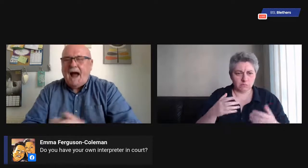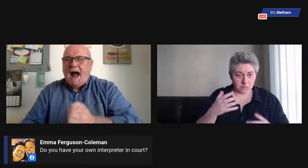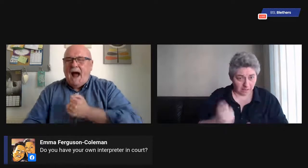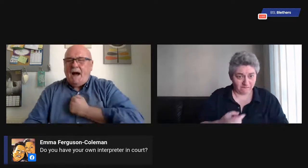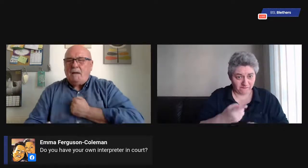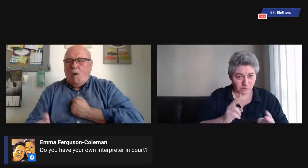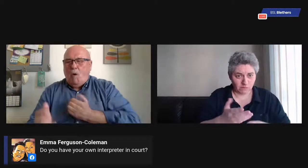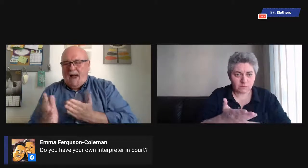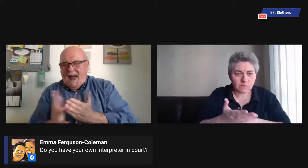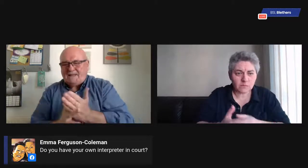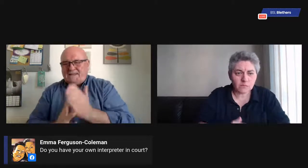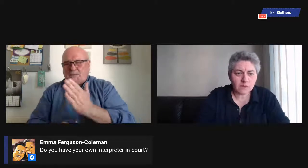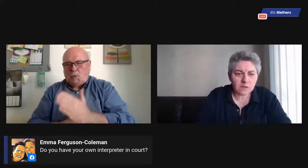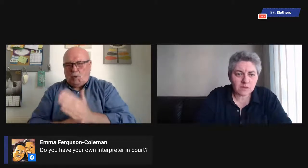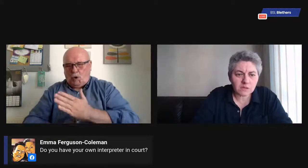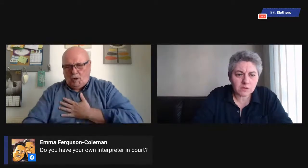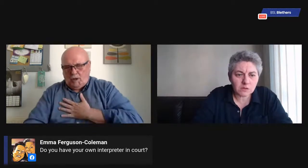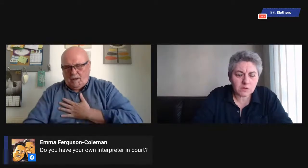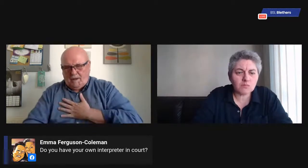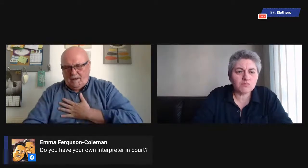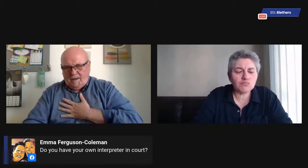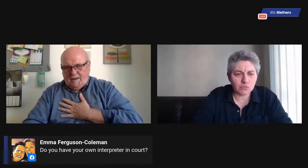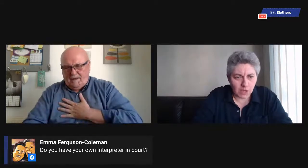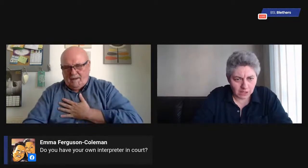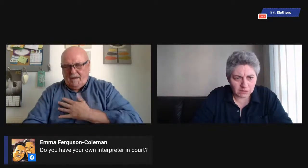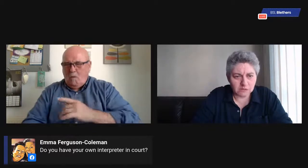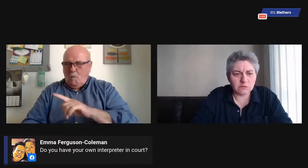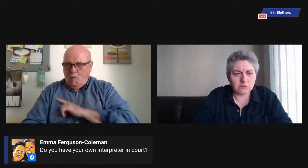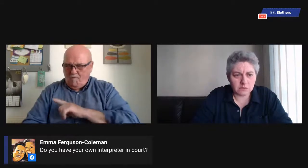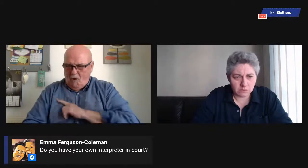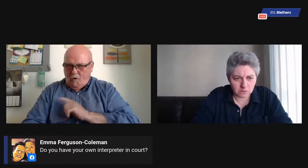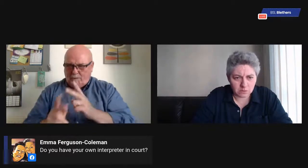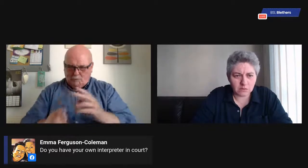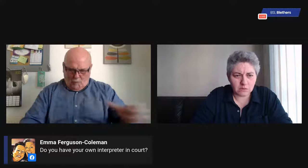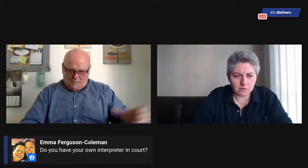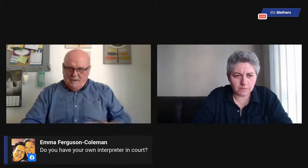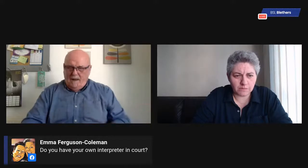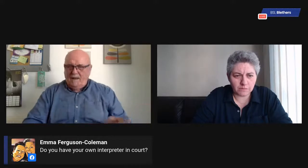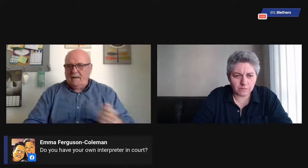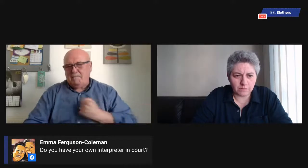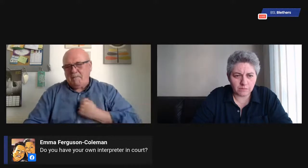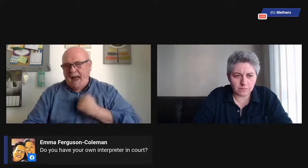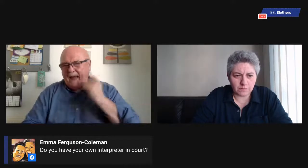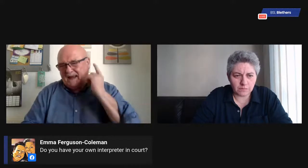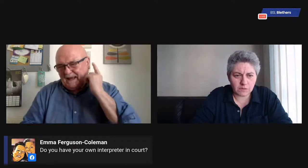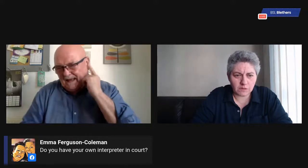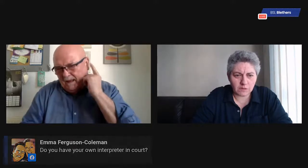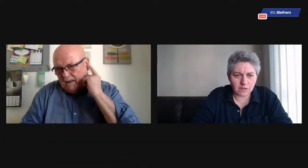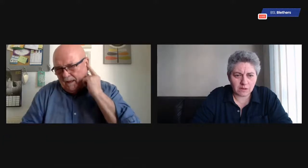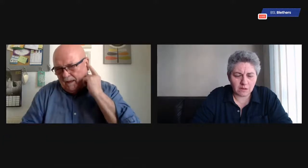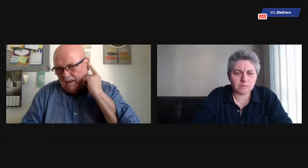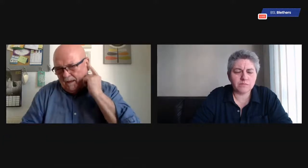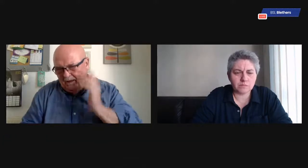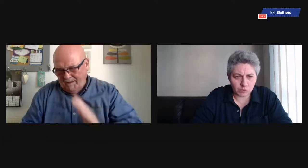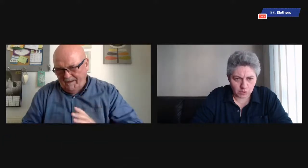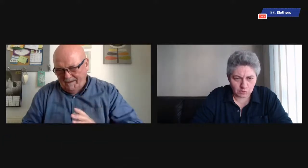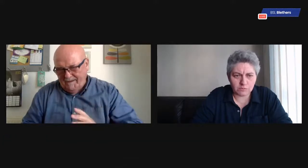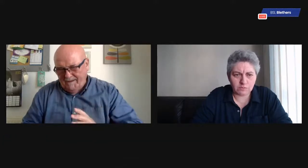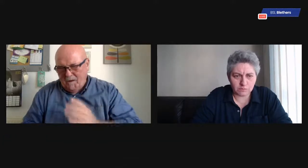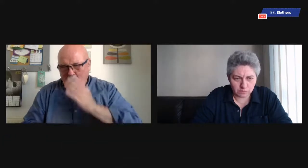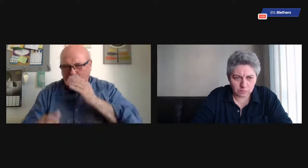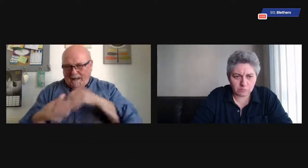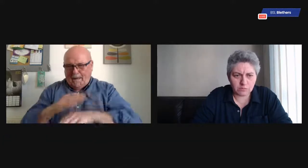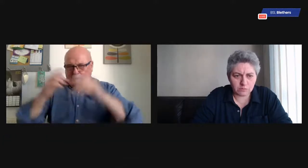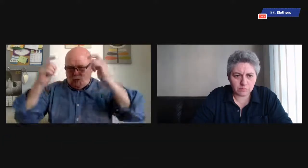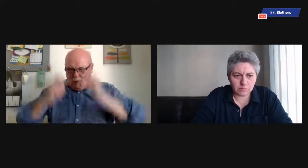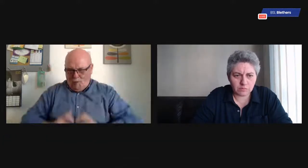when you go to court, do you have your own interpreter? I do. I have my own access to work interpreter because I need